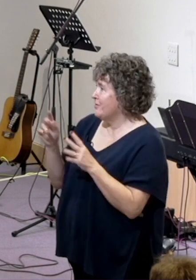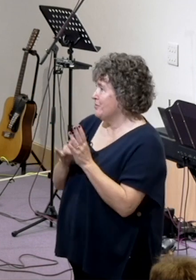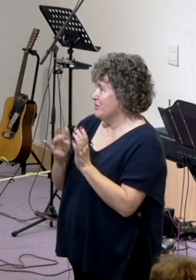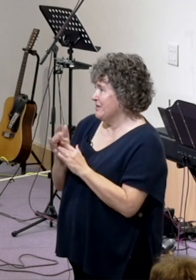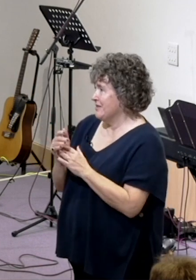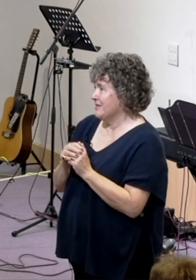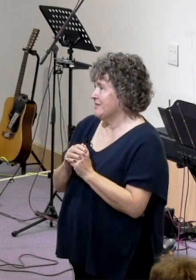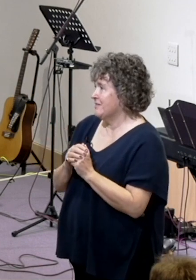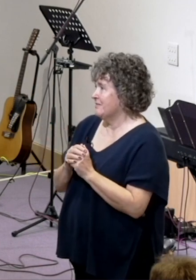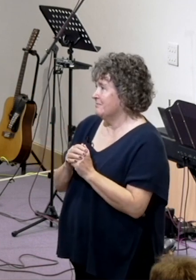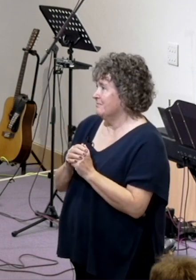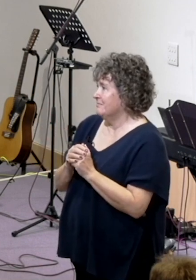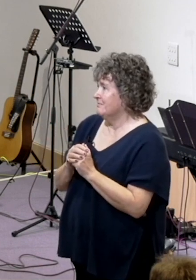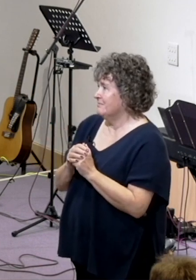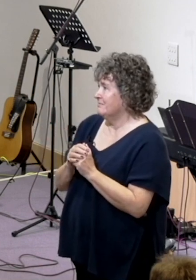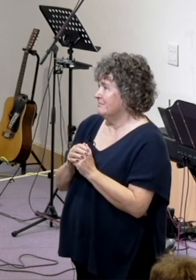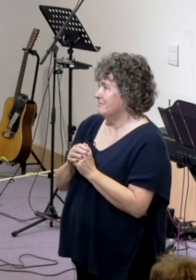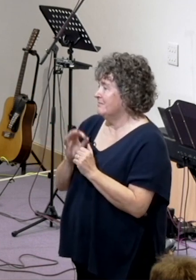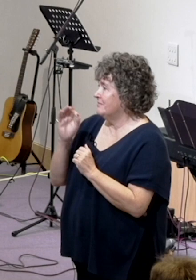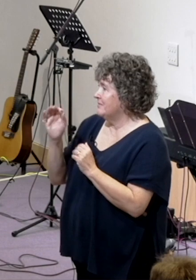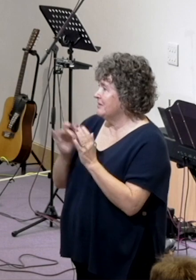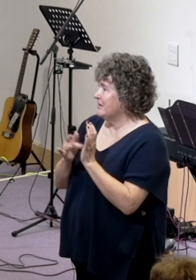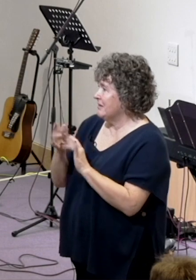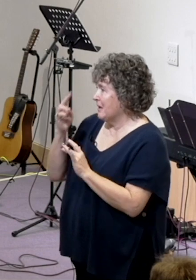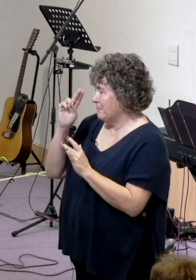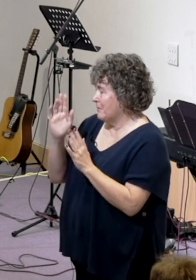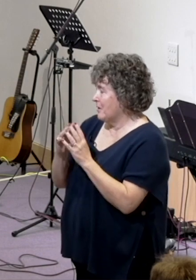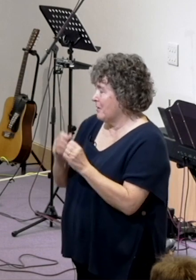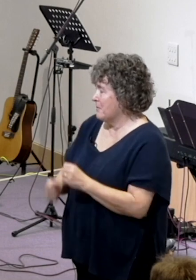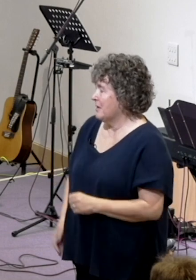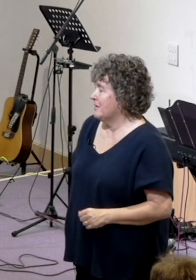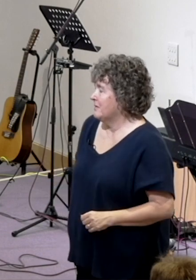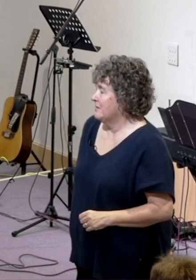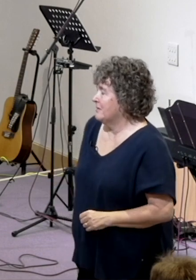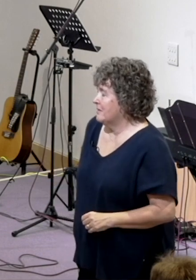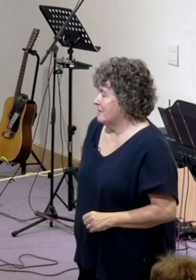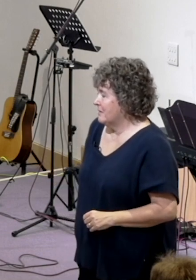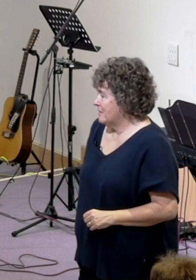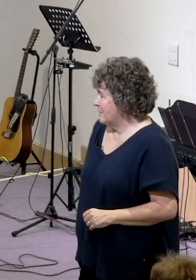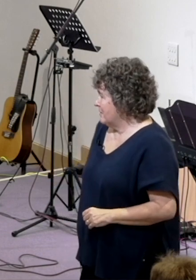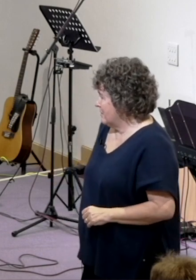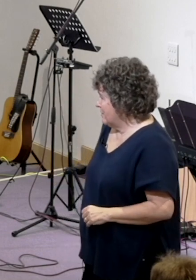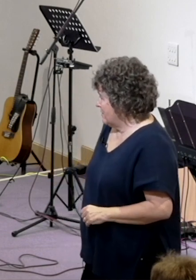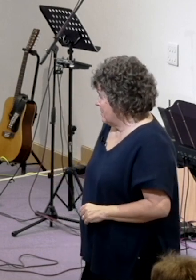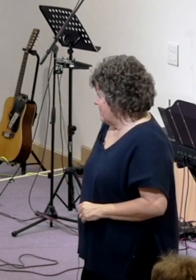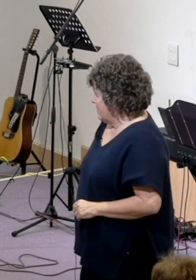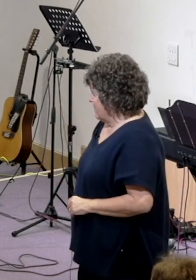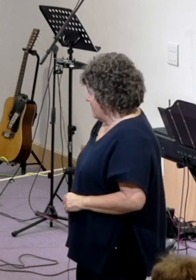Jesus. Lord, we ask this in your name. Amen.